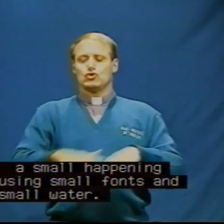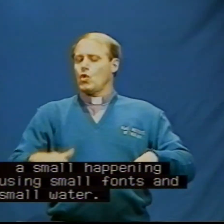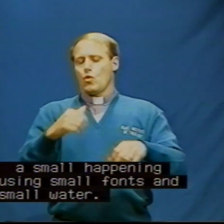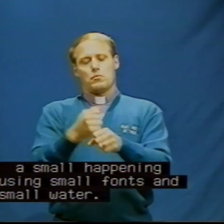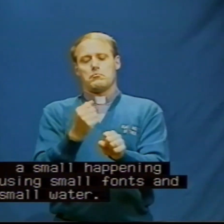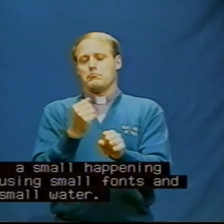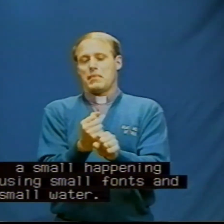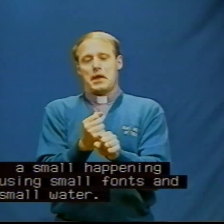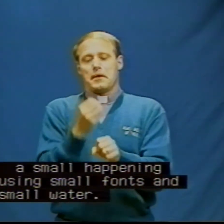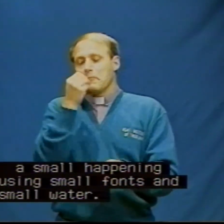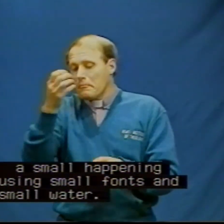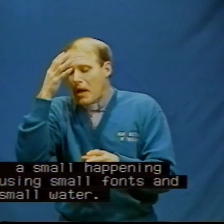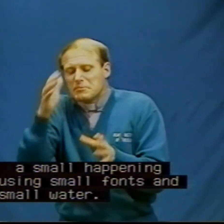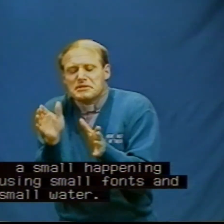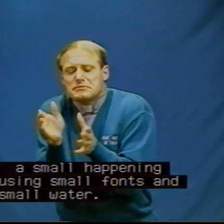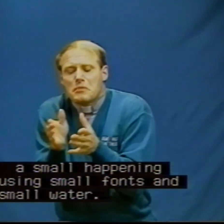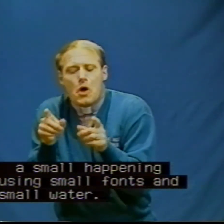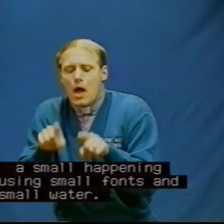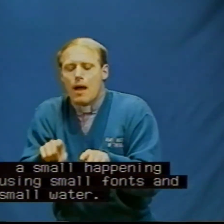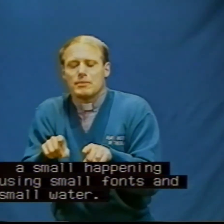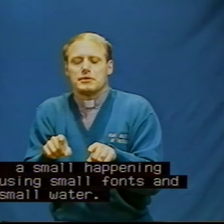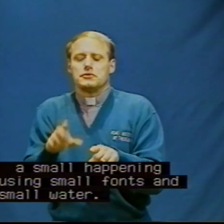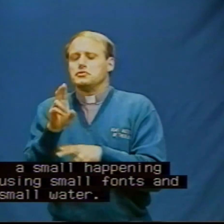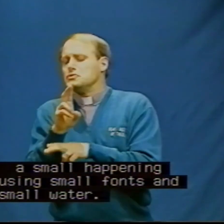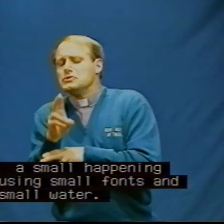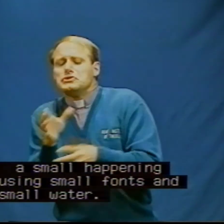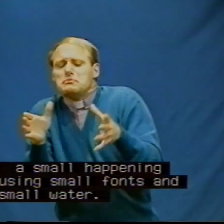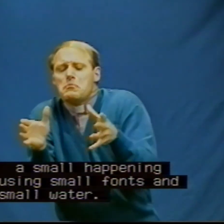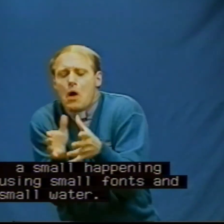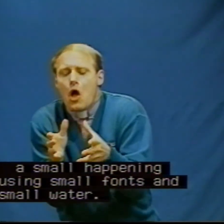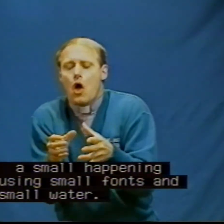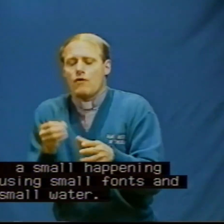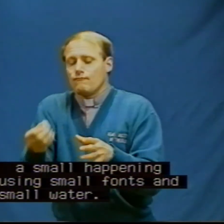a small happening using small fonts and small water.